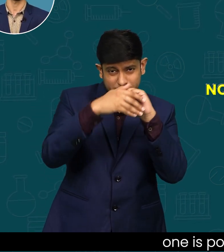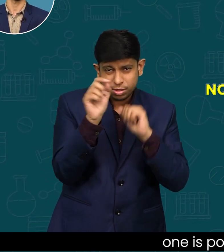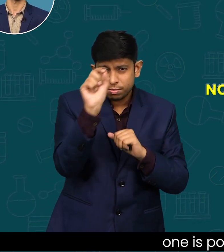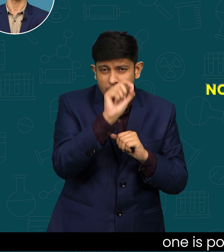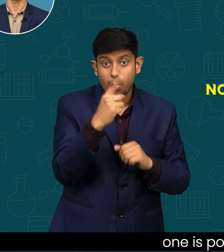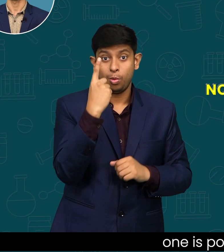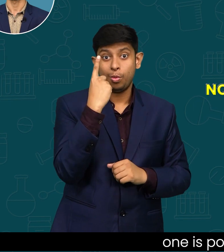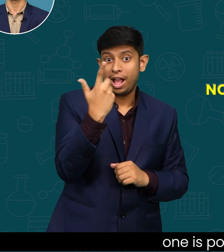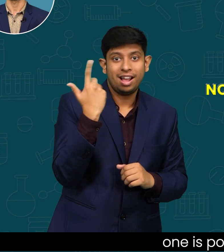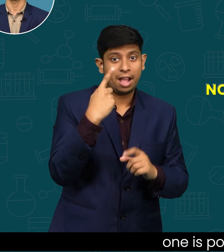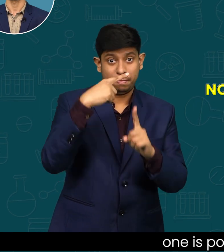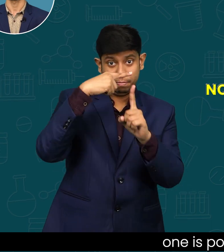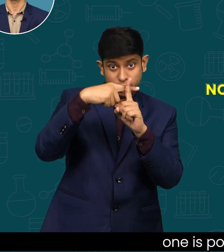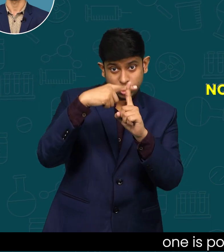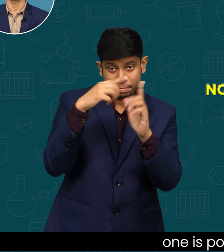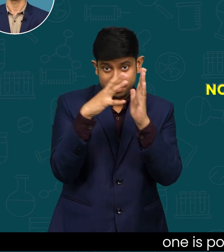charged